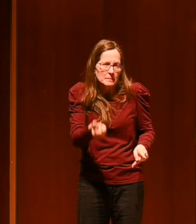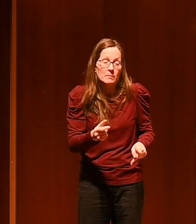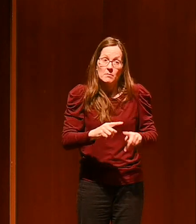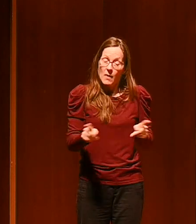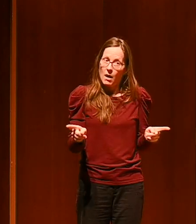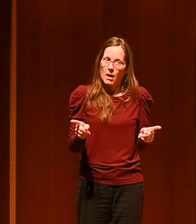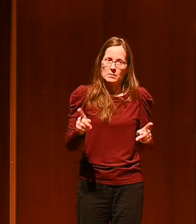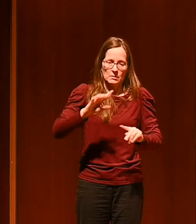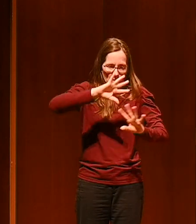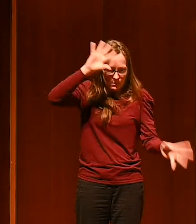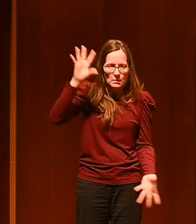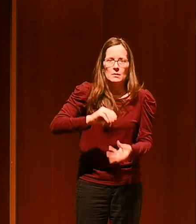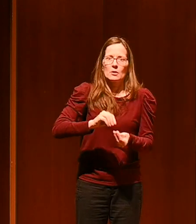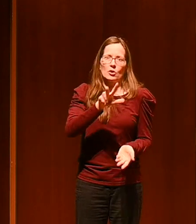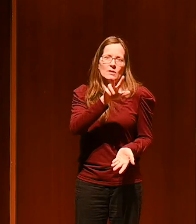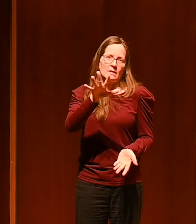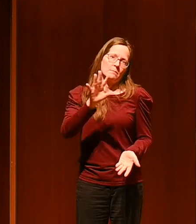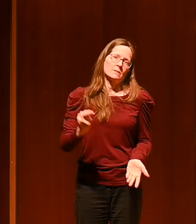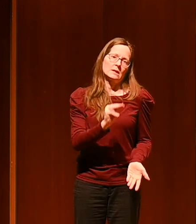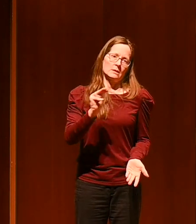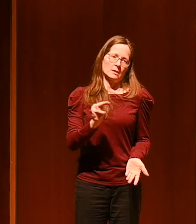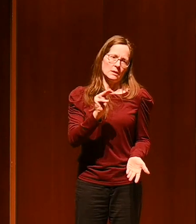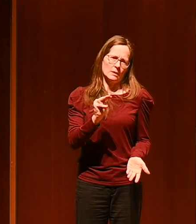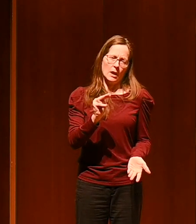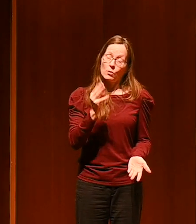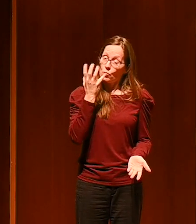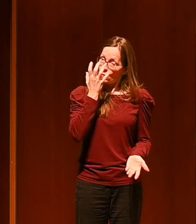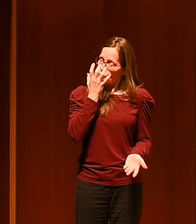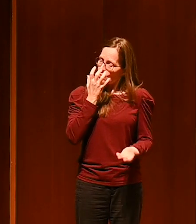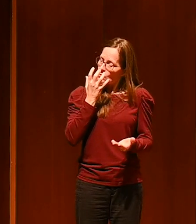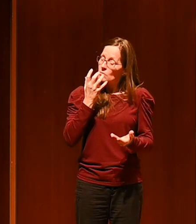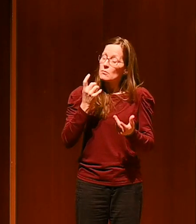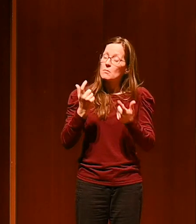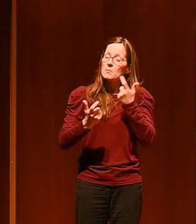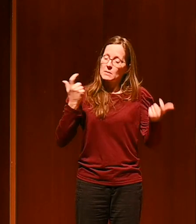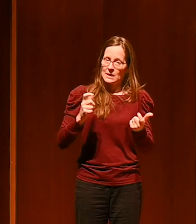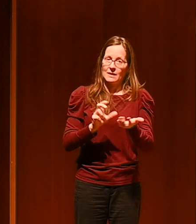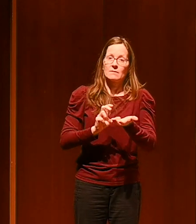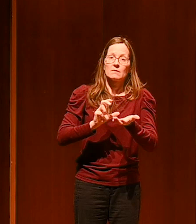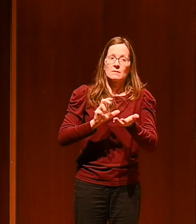investment considering the investments of other states.